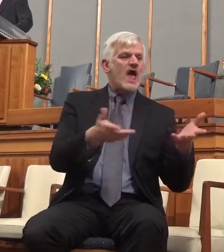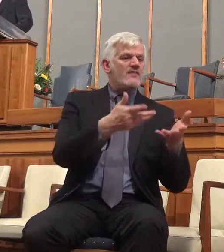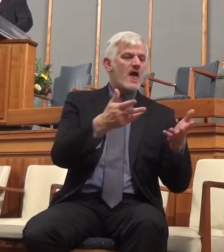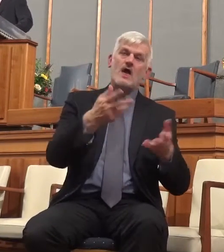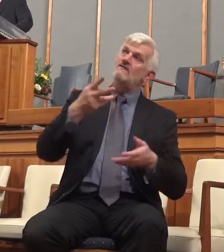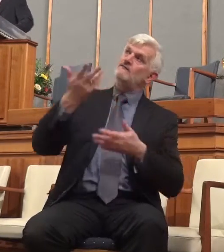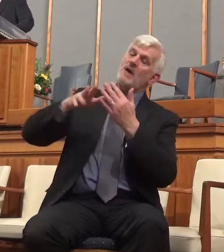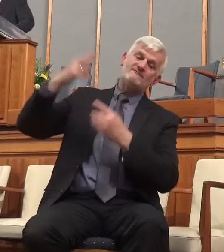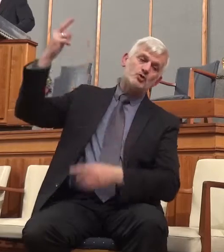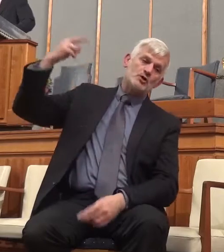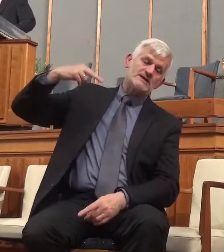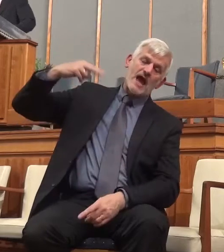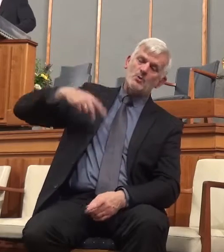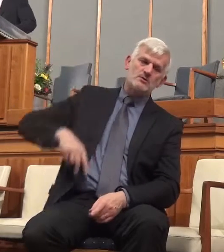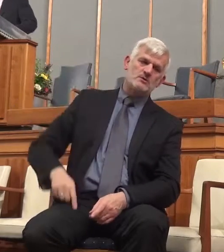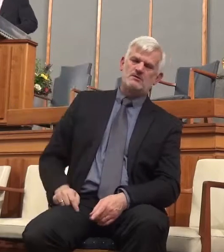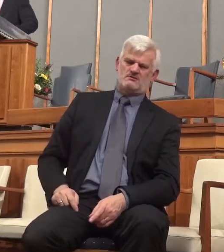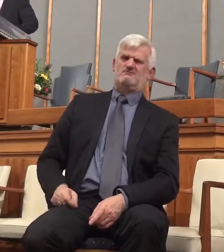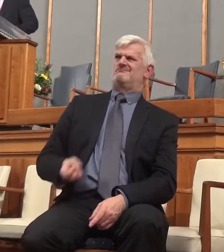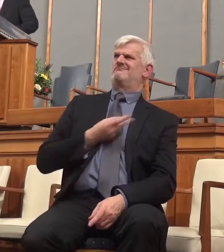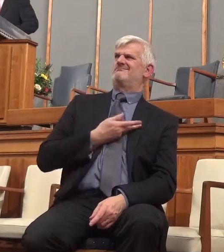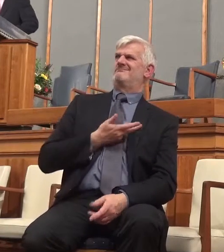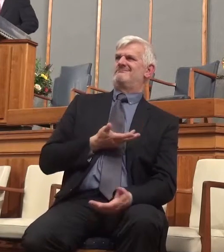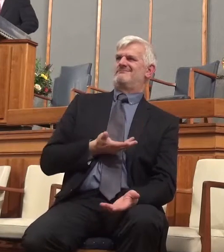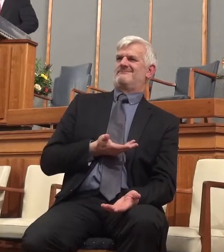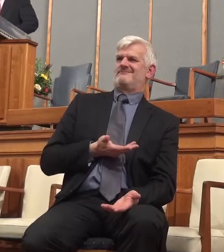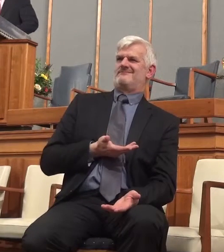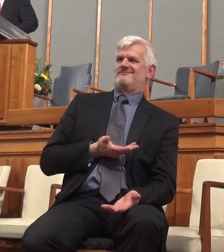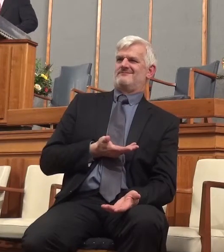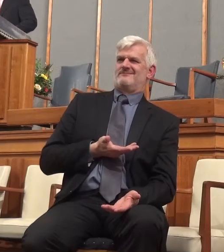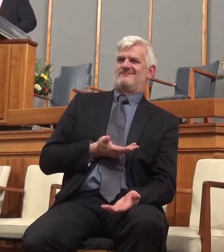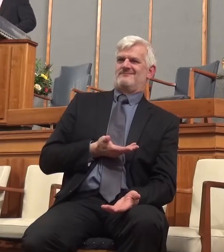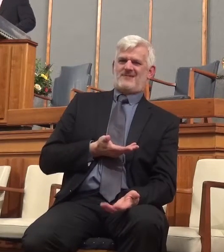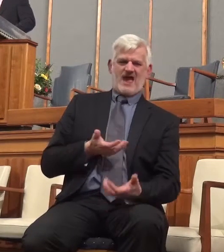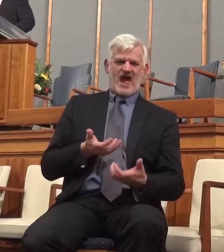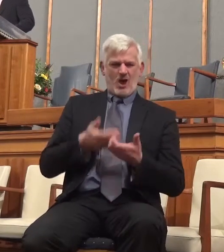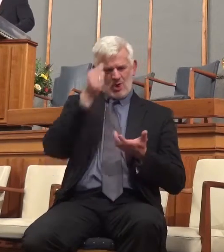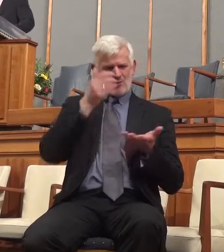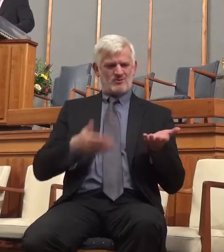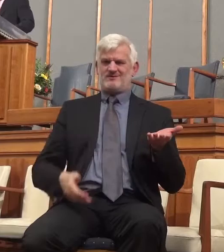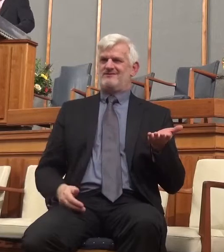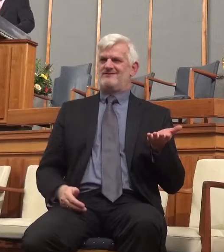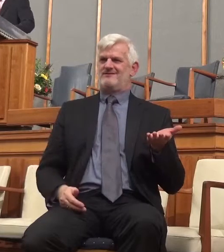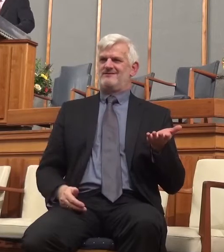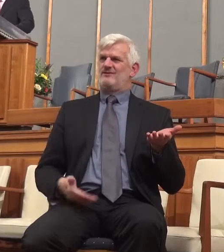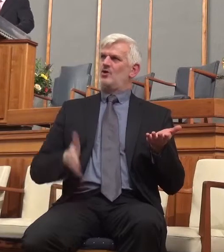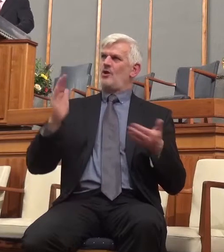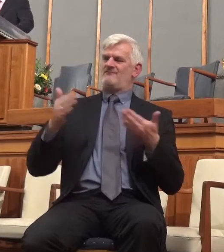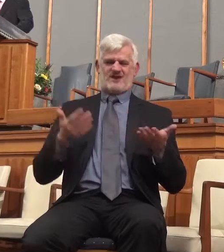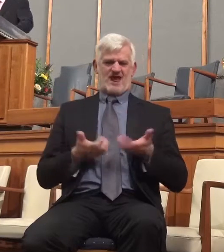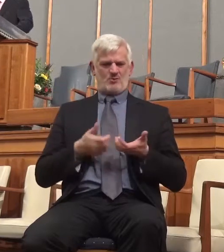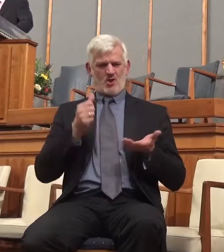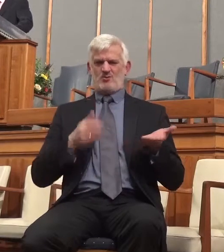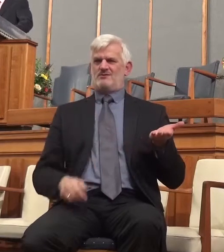from heaven. That's a big assumption, isn't it? How can you be sure that such and such a person has gone